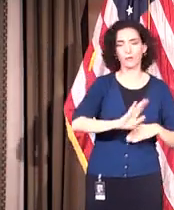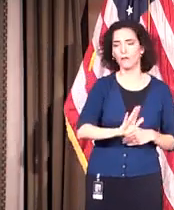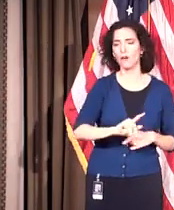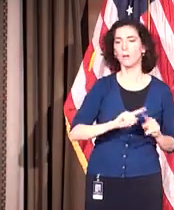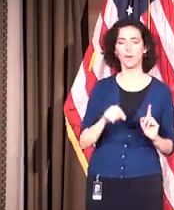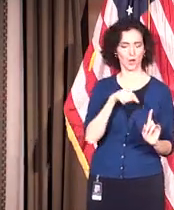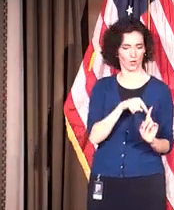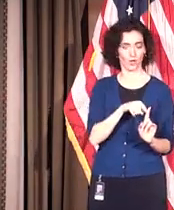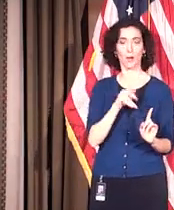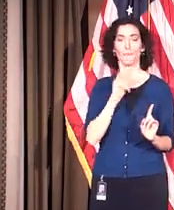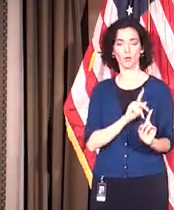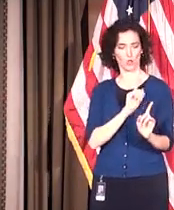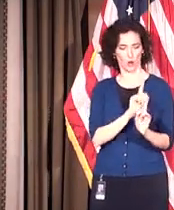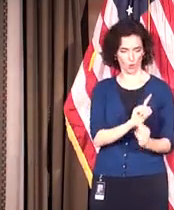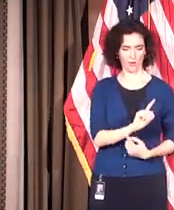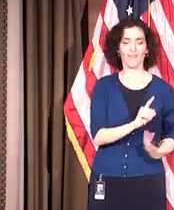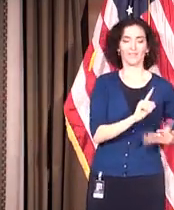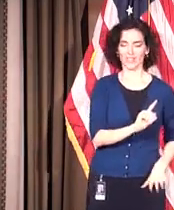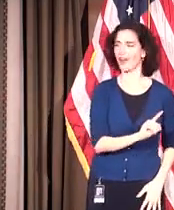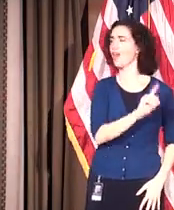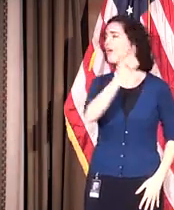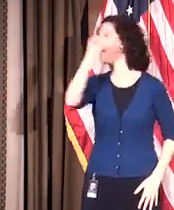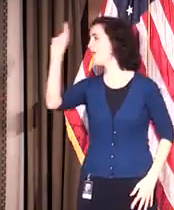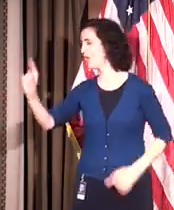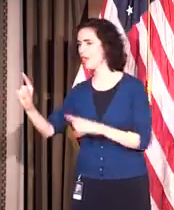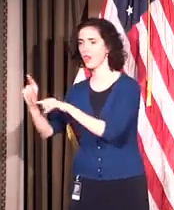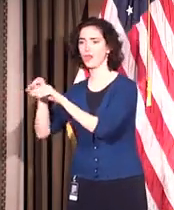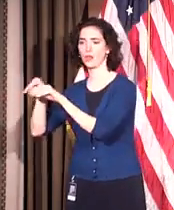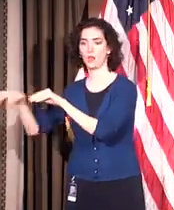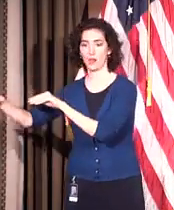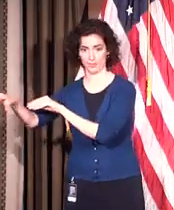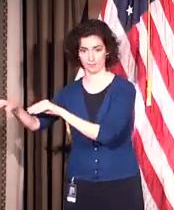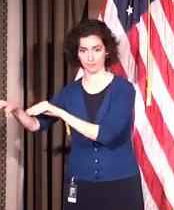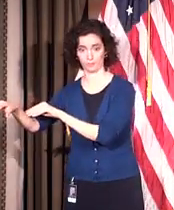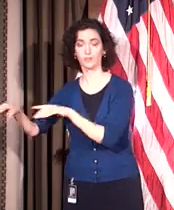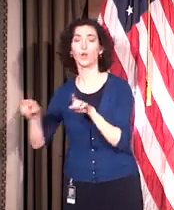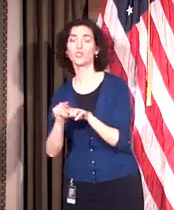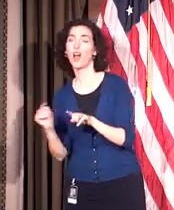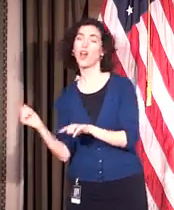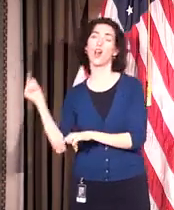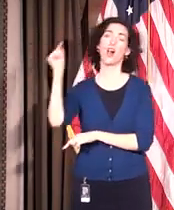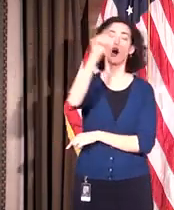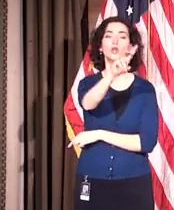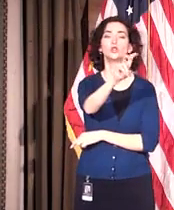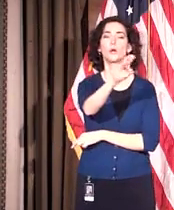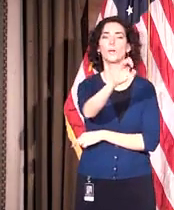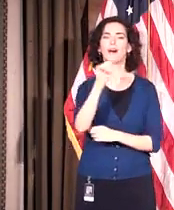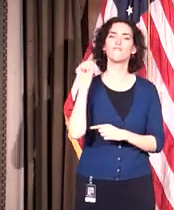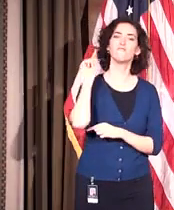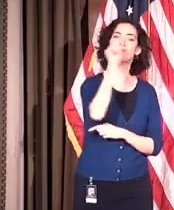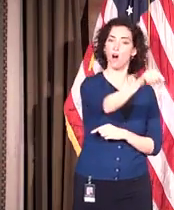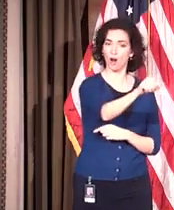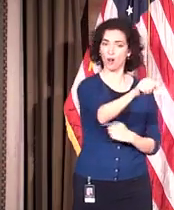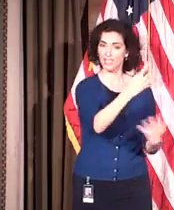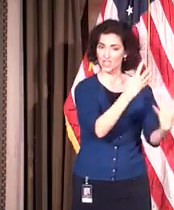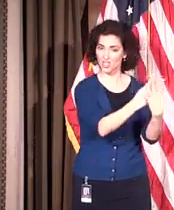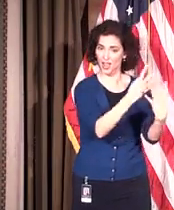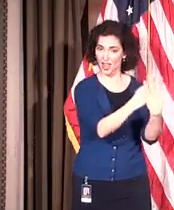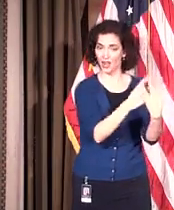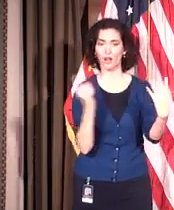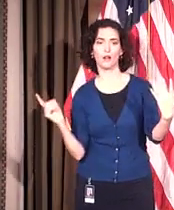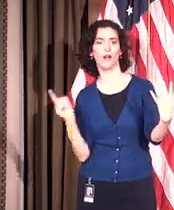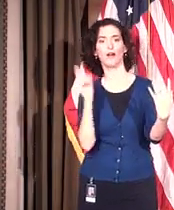somebody who was at the wedding. And at a jail 200 miles away, they had 82